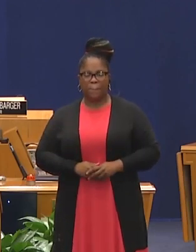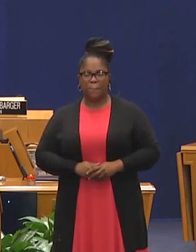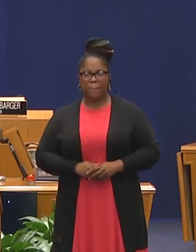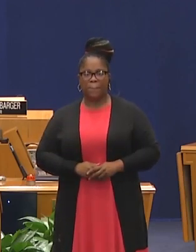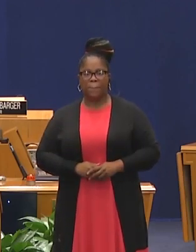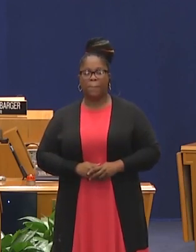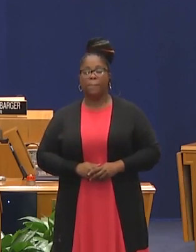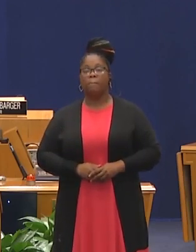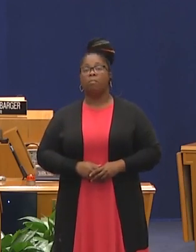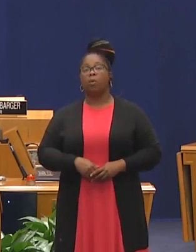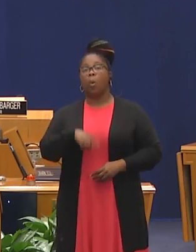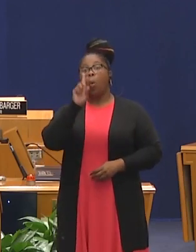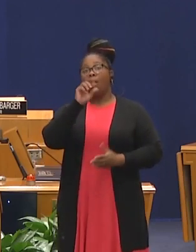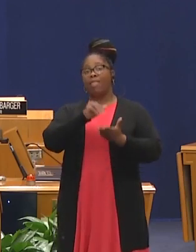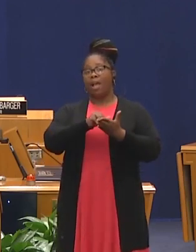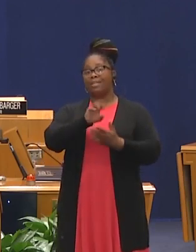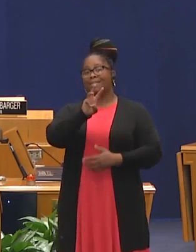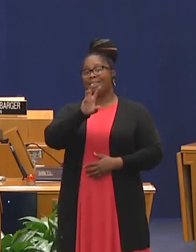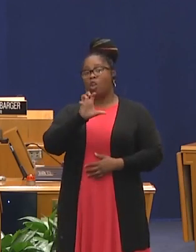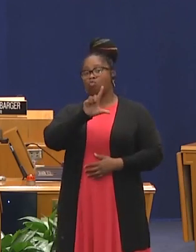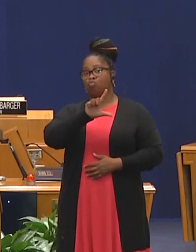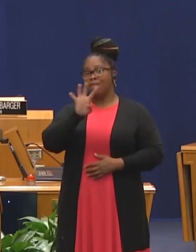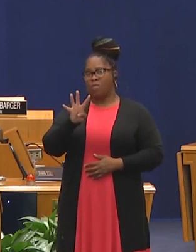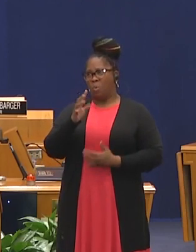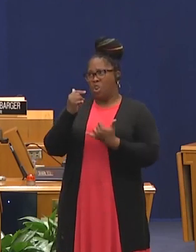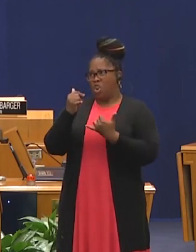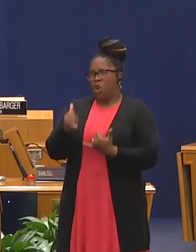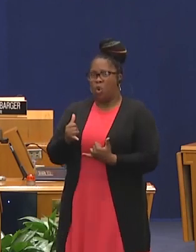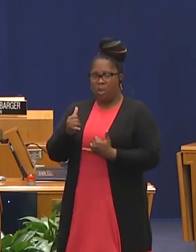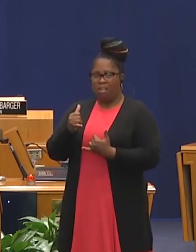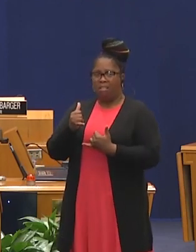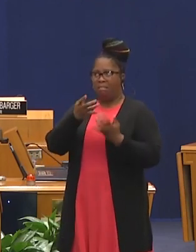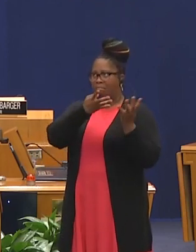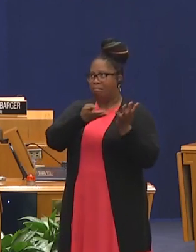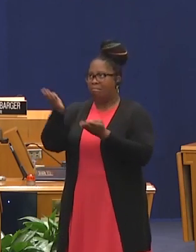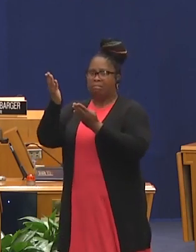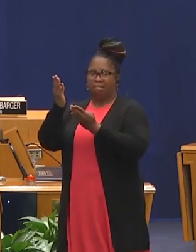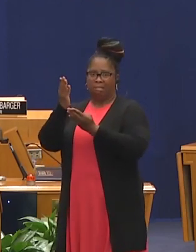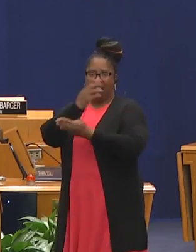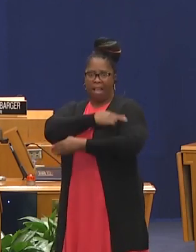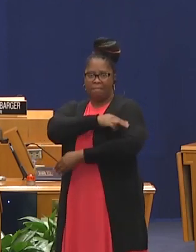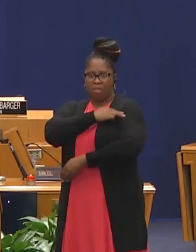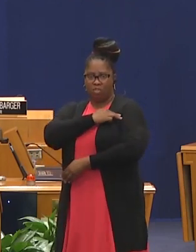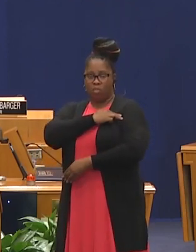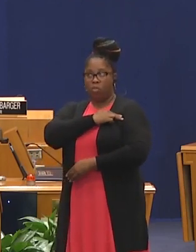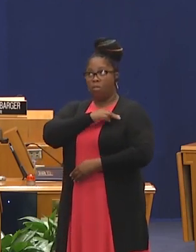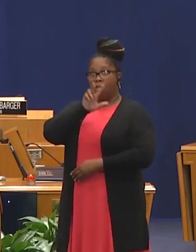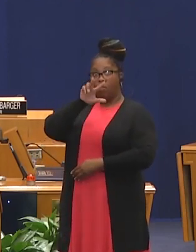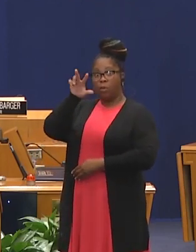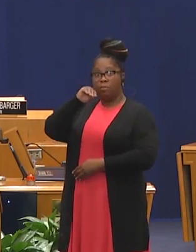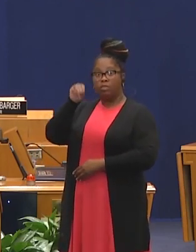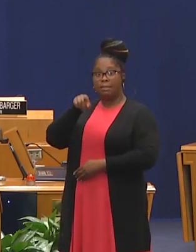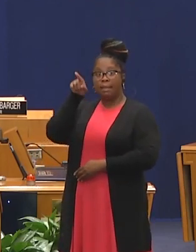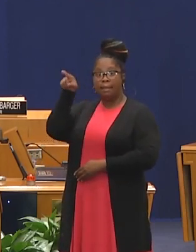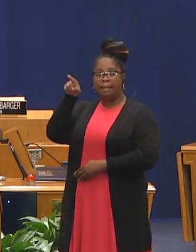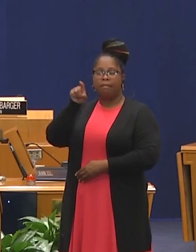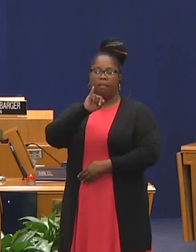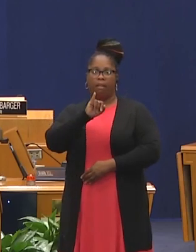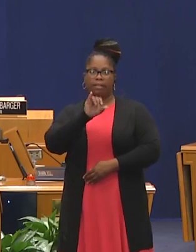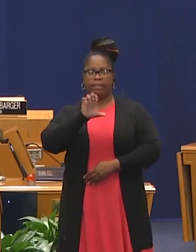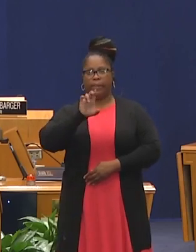the 1,624 that are currently hospitalized, 33% of these people are in the ICU,